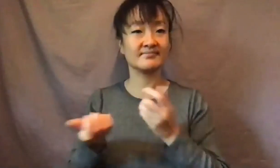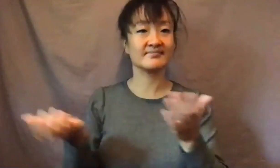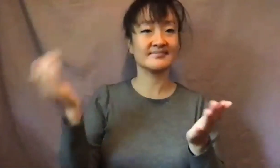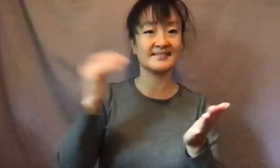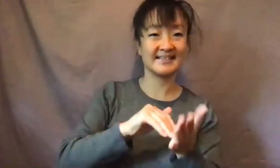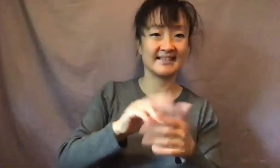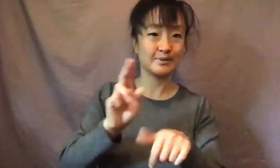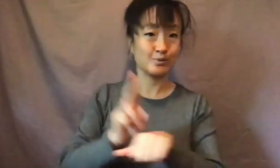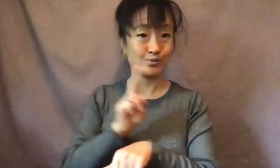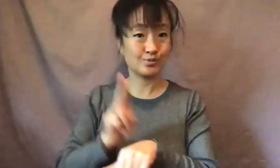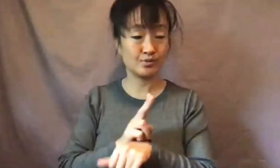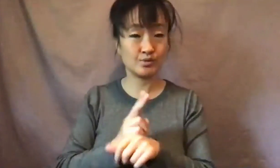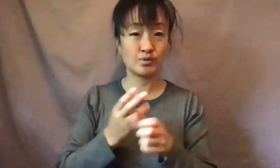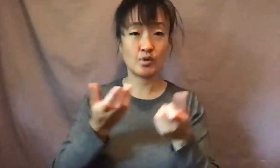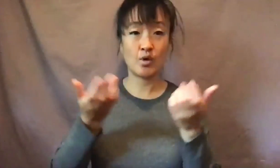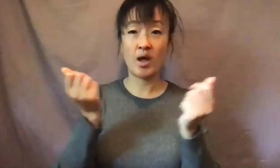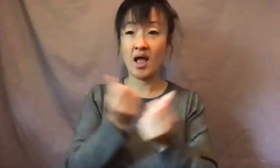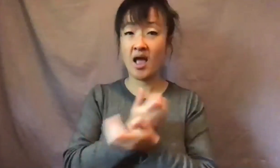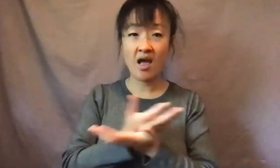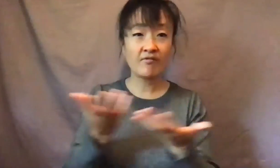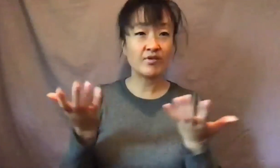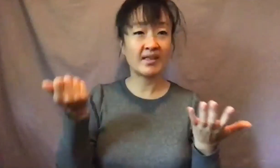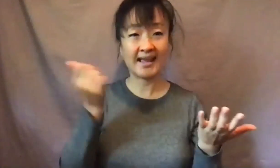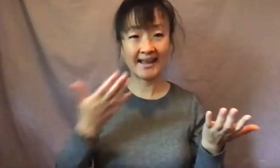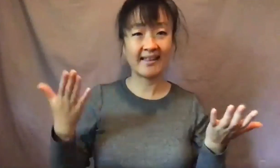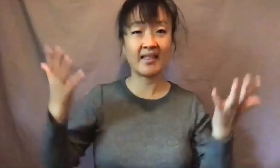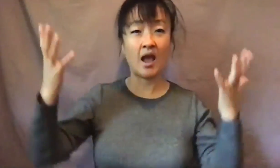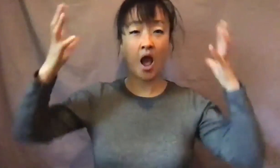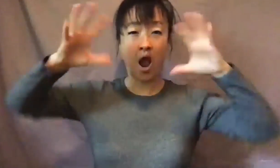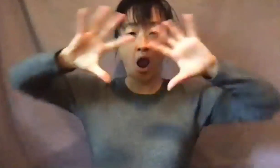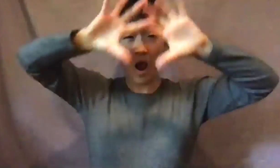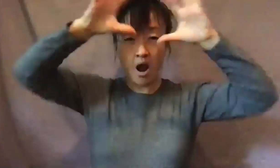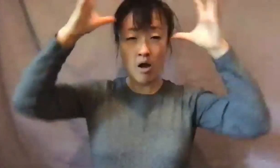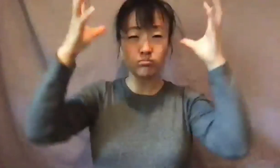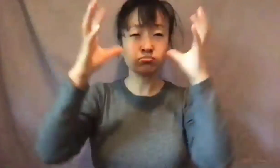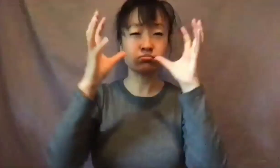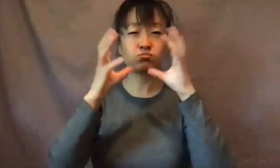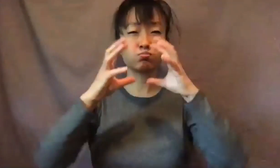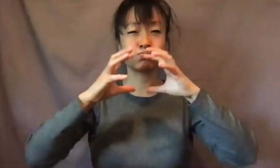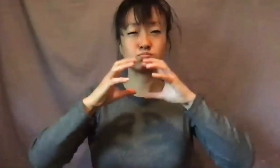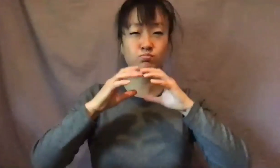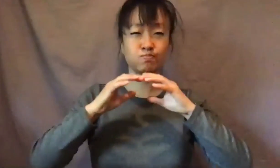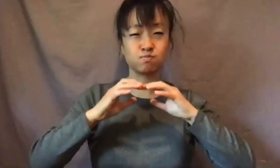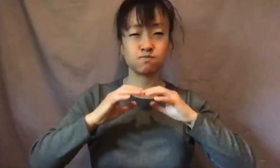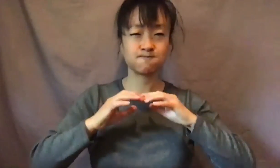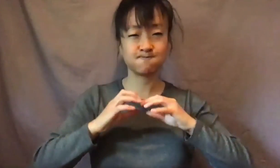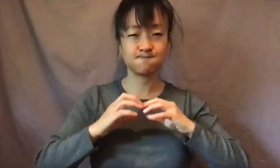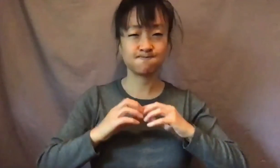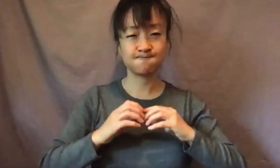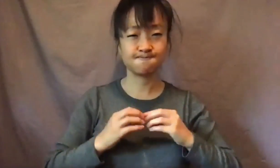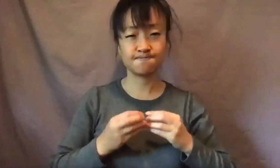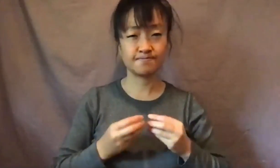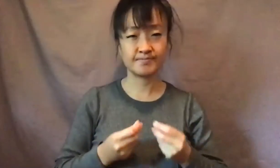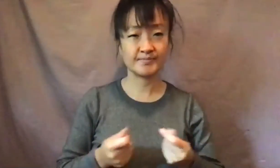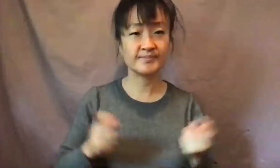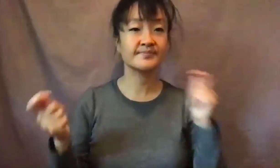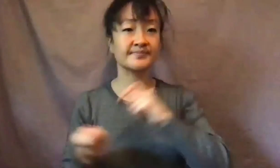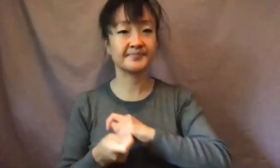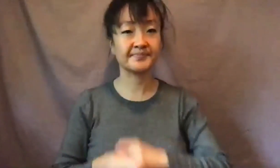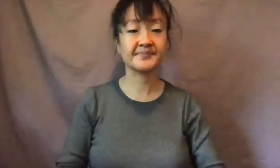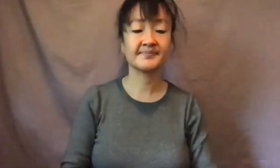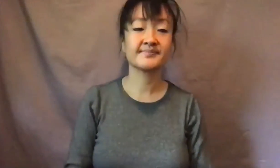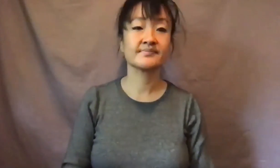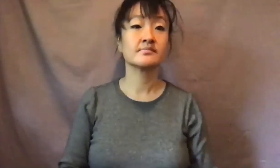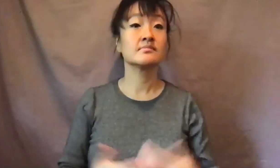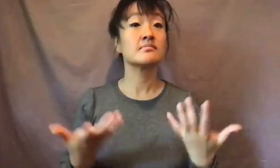send anything down there, down, down, down for the earth to transmute it, right? We also want to receive